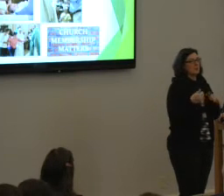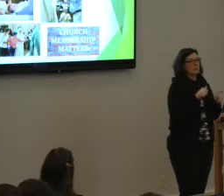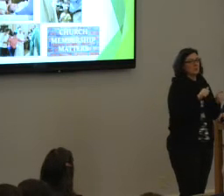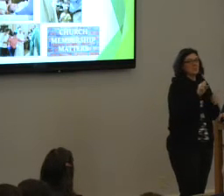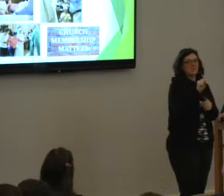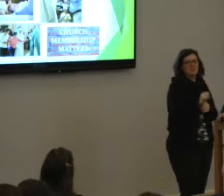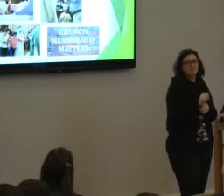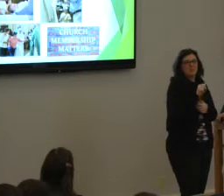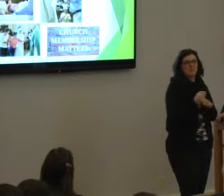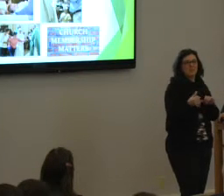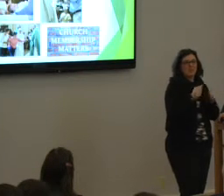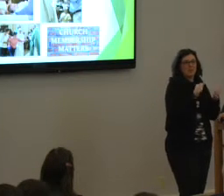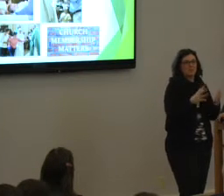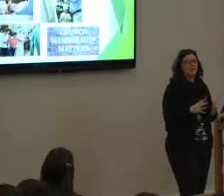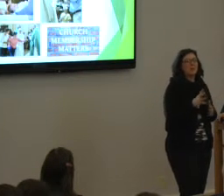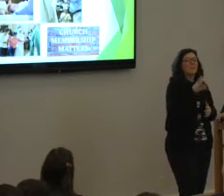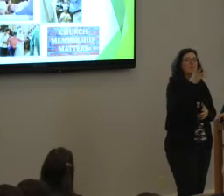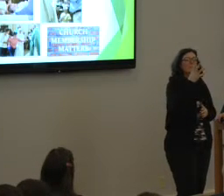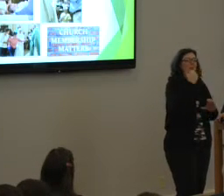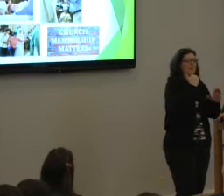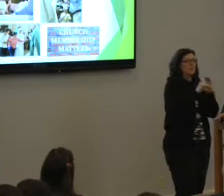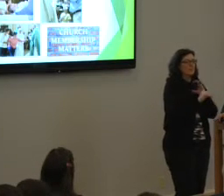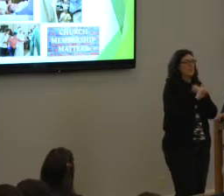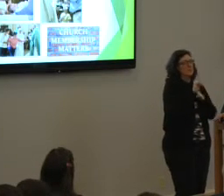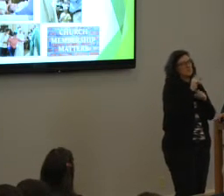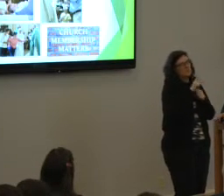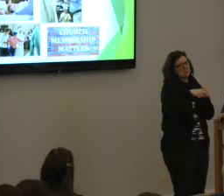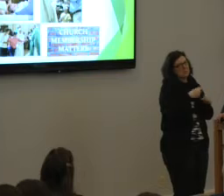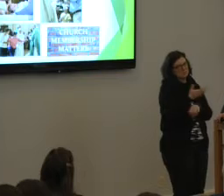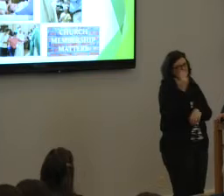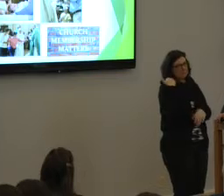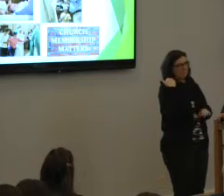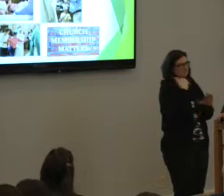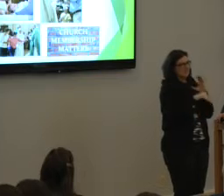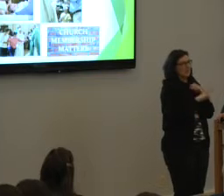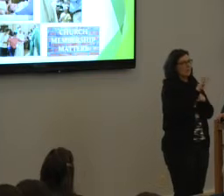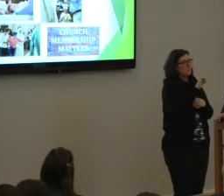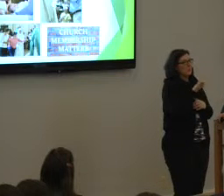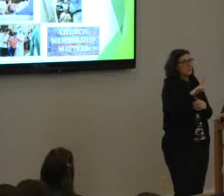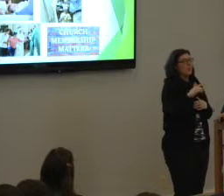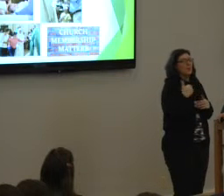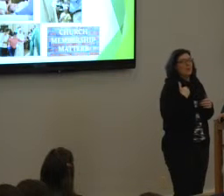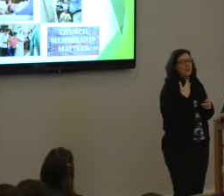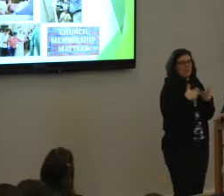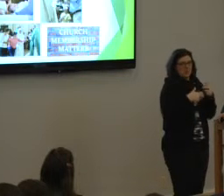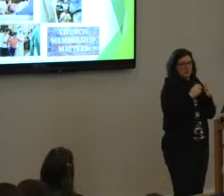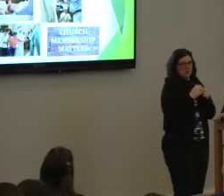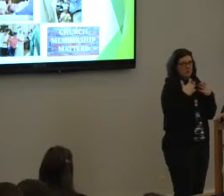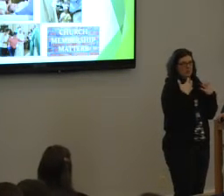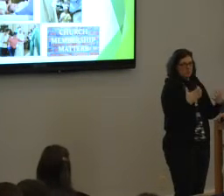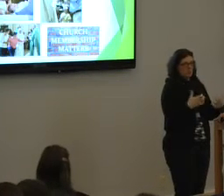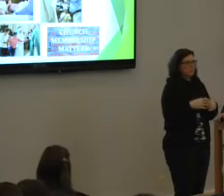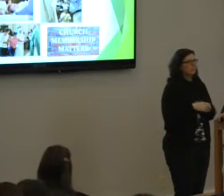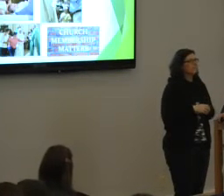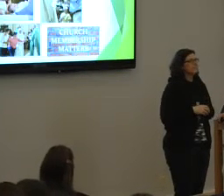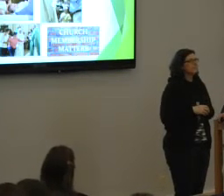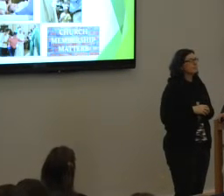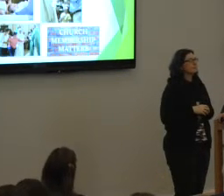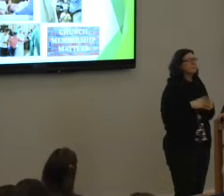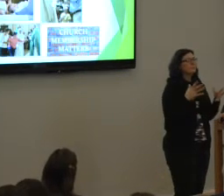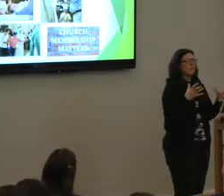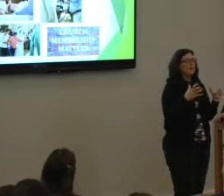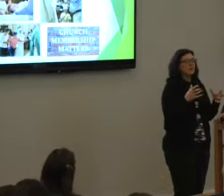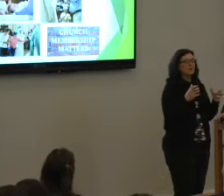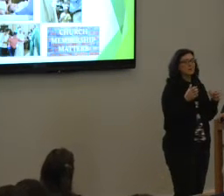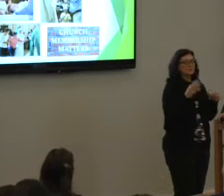Baptist. Had a mom email me once about 20 years ago and said, Bill, we've had in trouble with our church, Baptist church. We want our son who